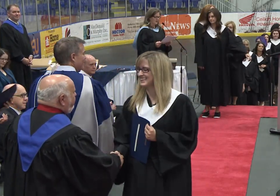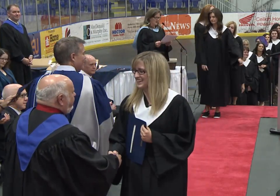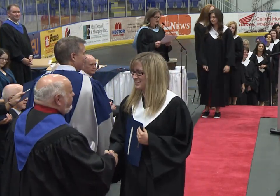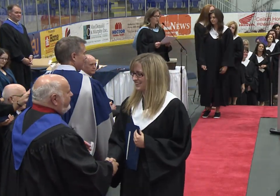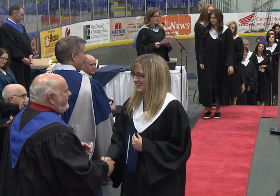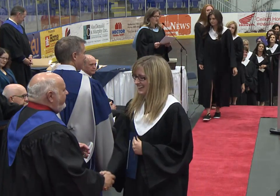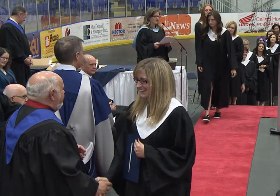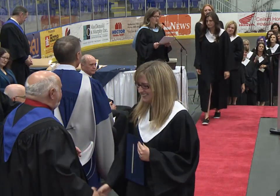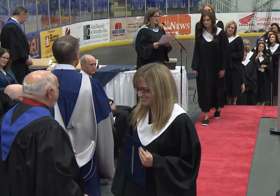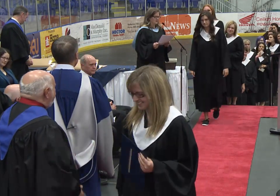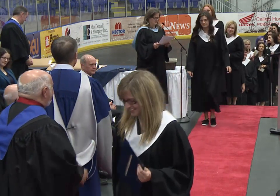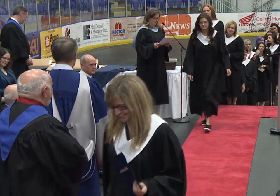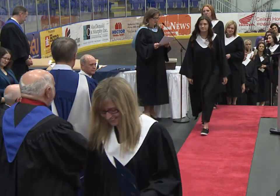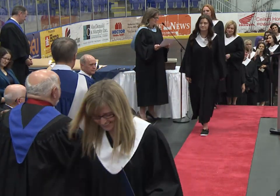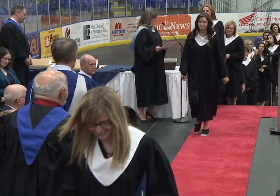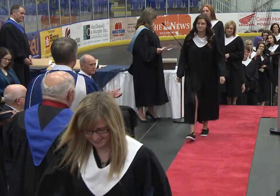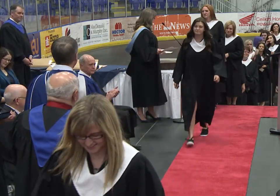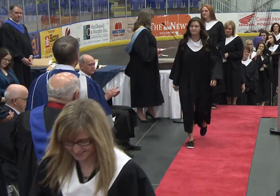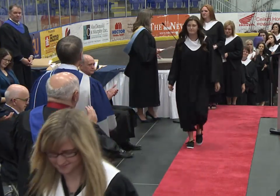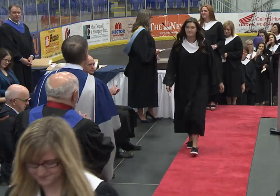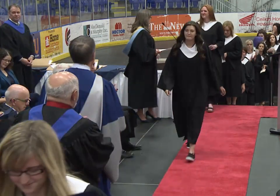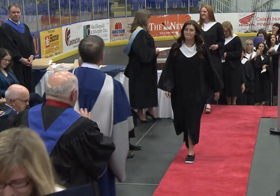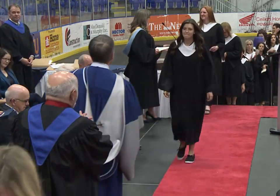Jocelyn Cormier with honors.